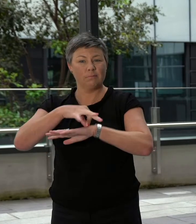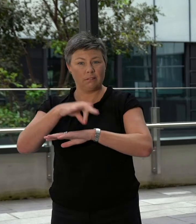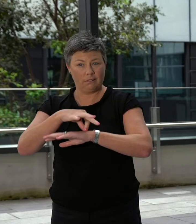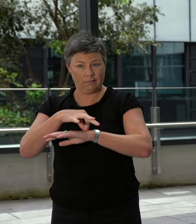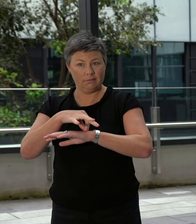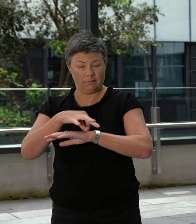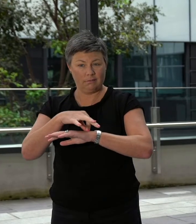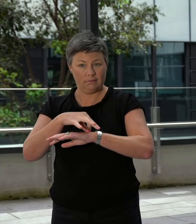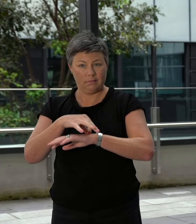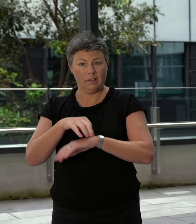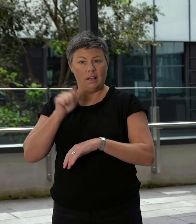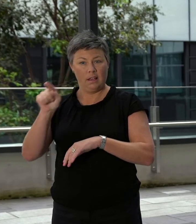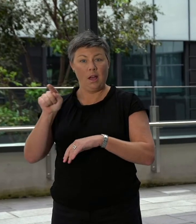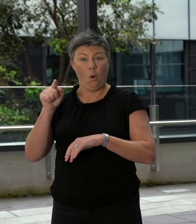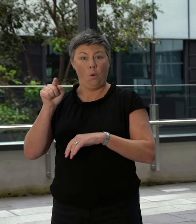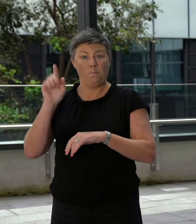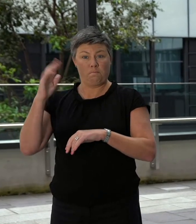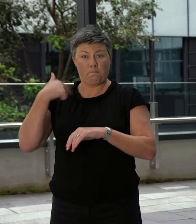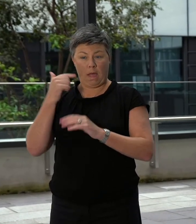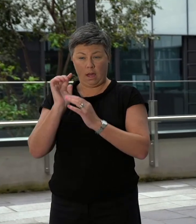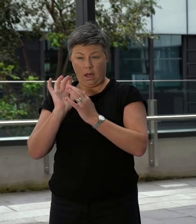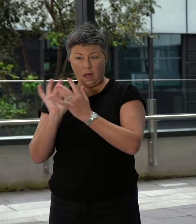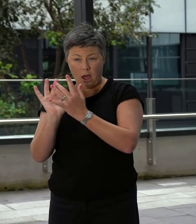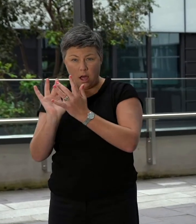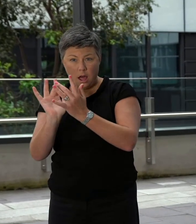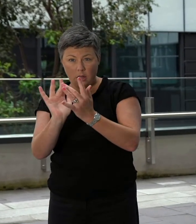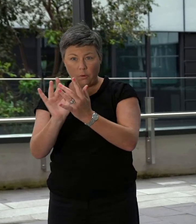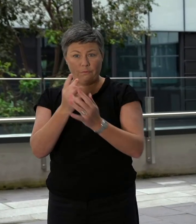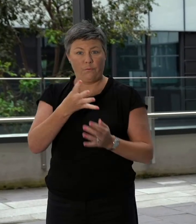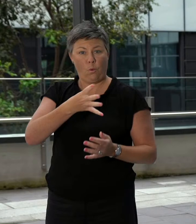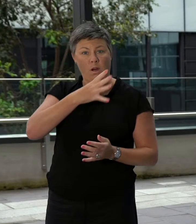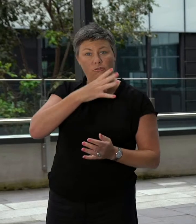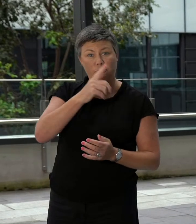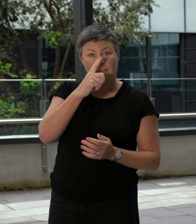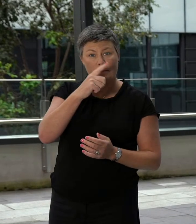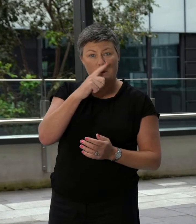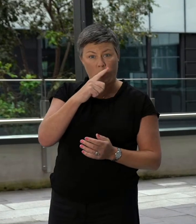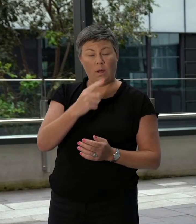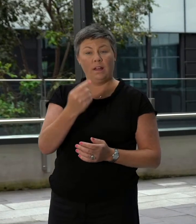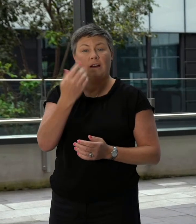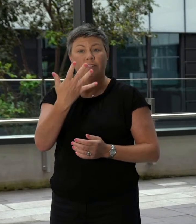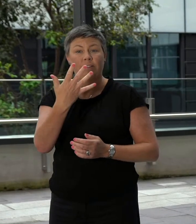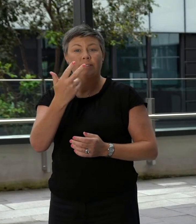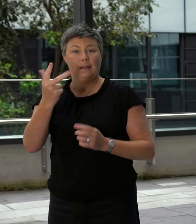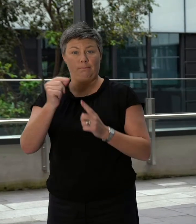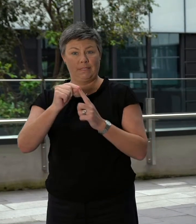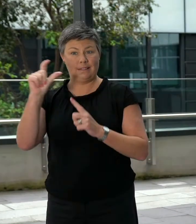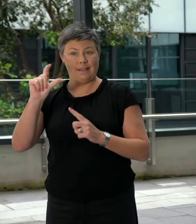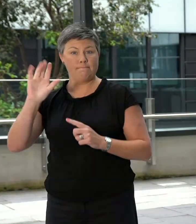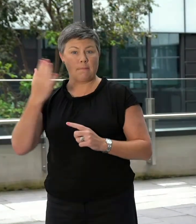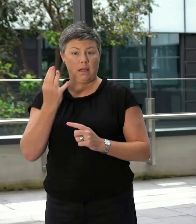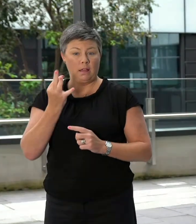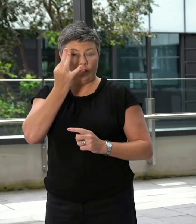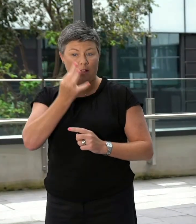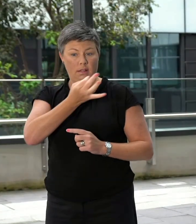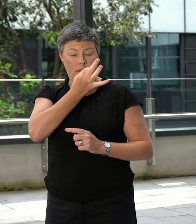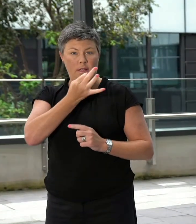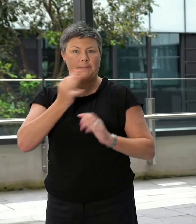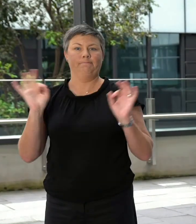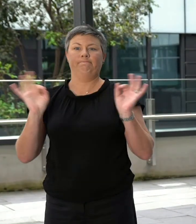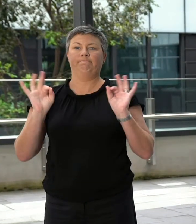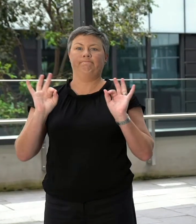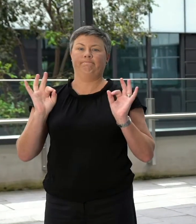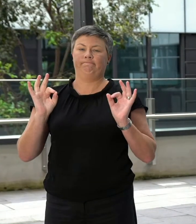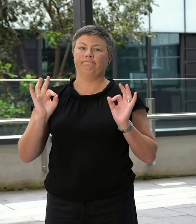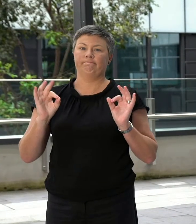400 contacts that we have, 58% are negative so far, which is wonderful news. Now,